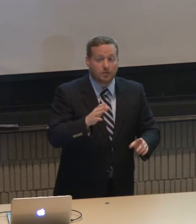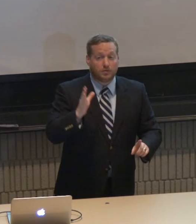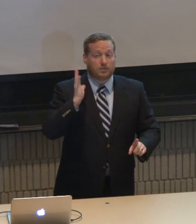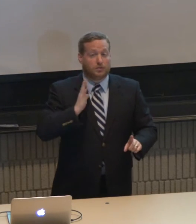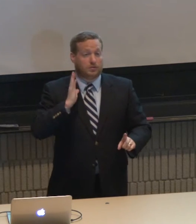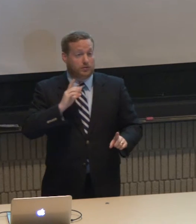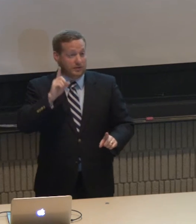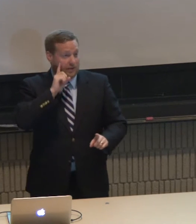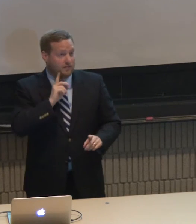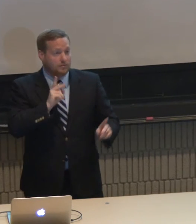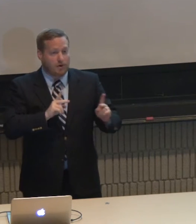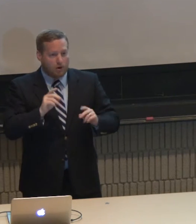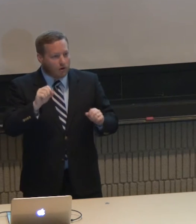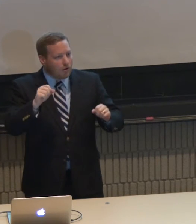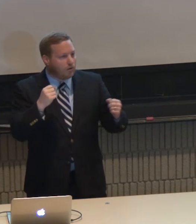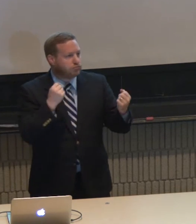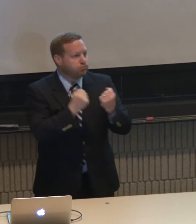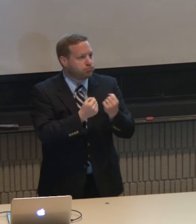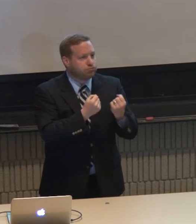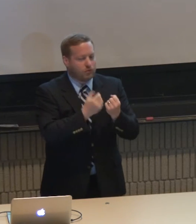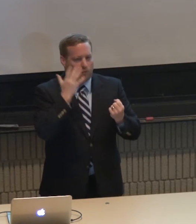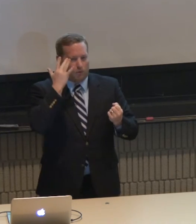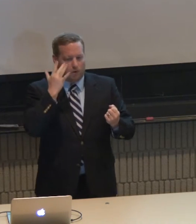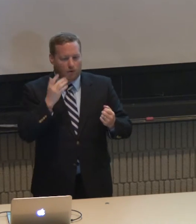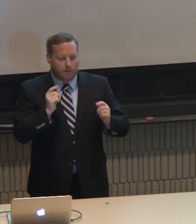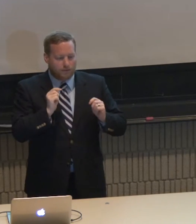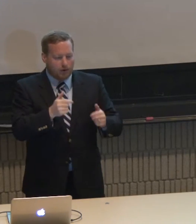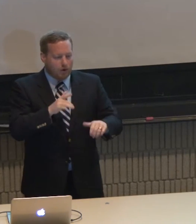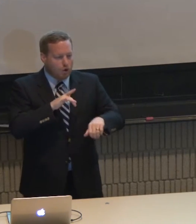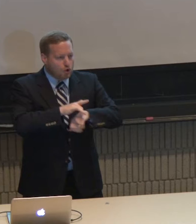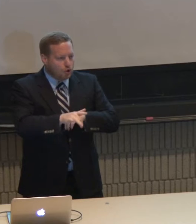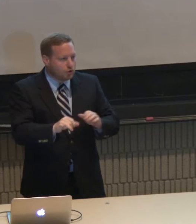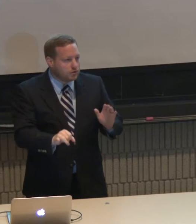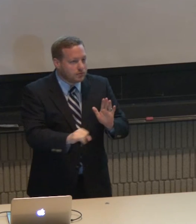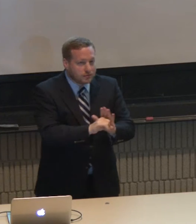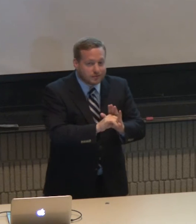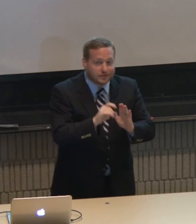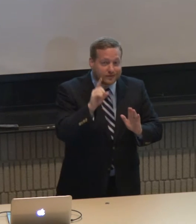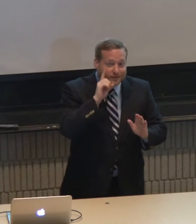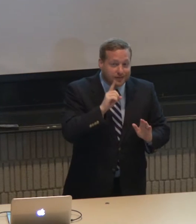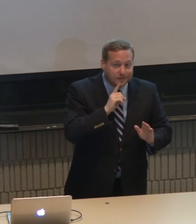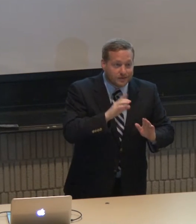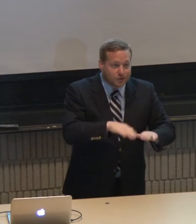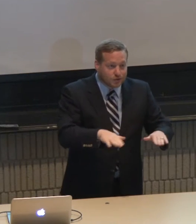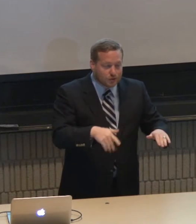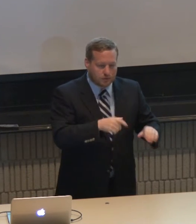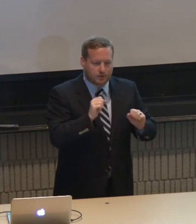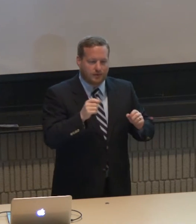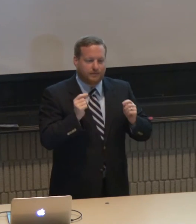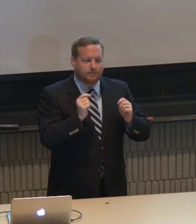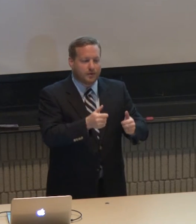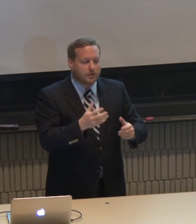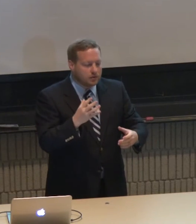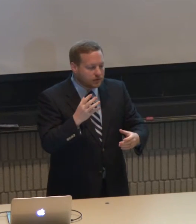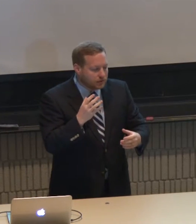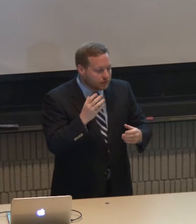There's been huge investments in that. And before, deaf people really were behind this idea because the sense was early